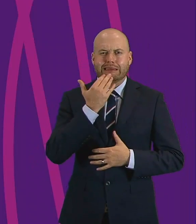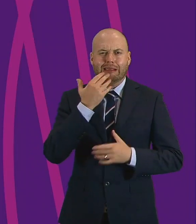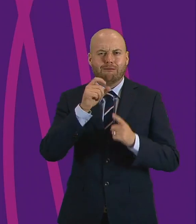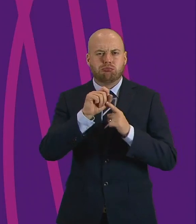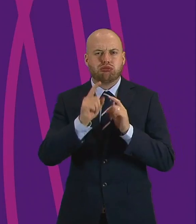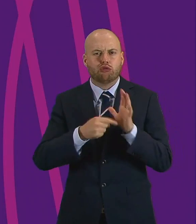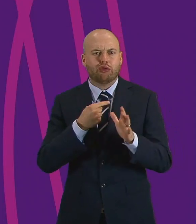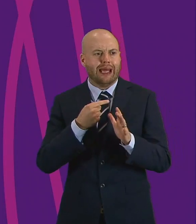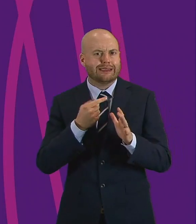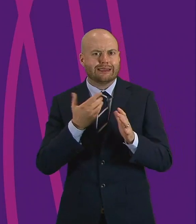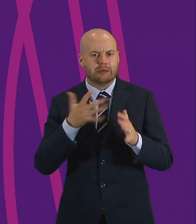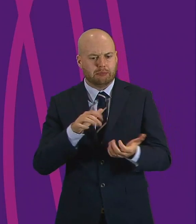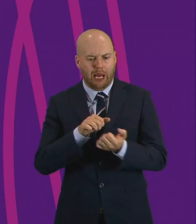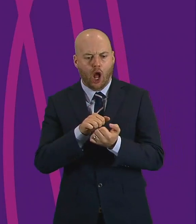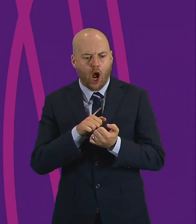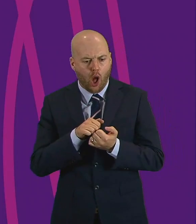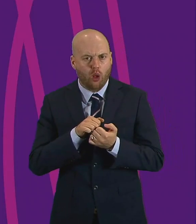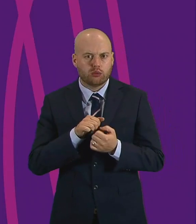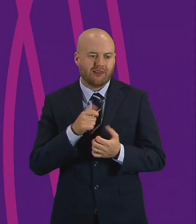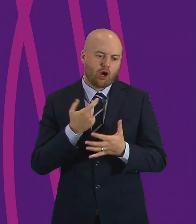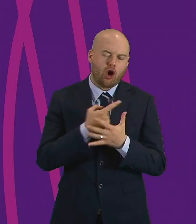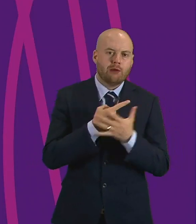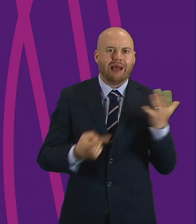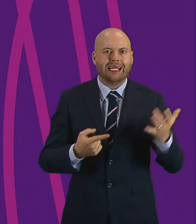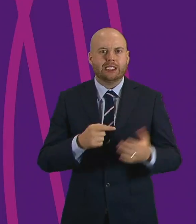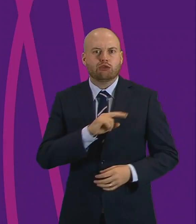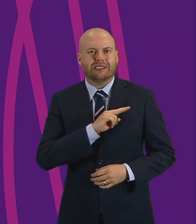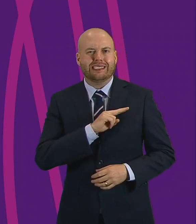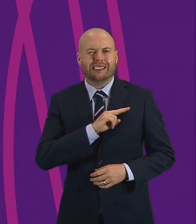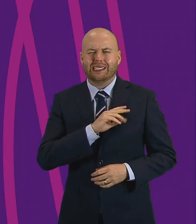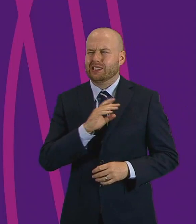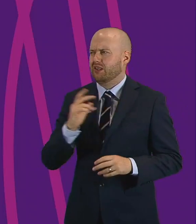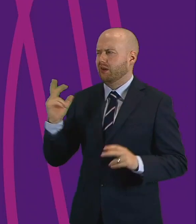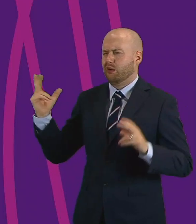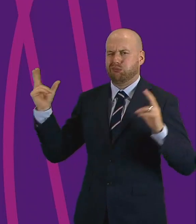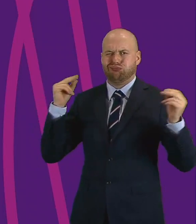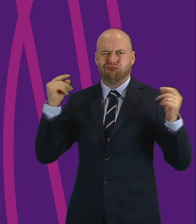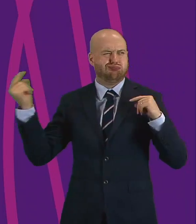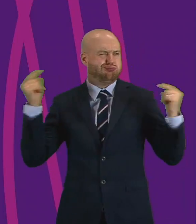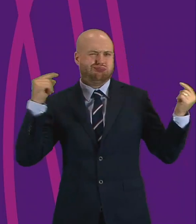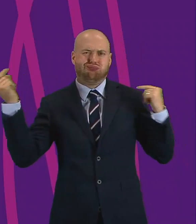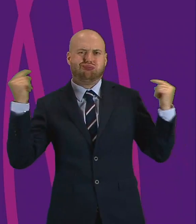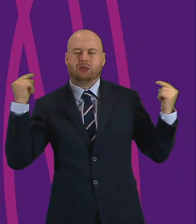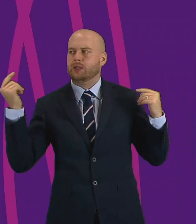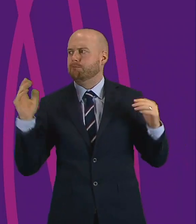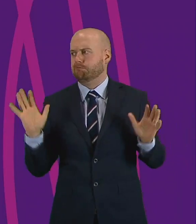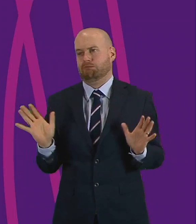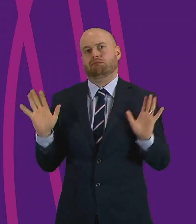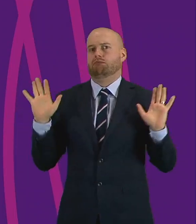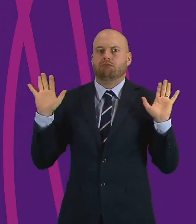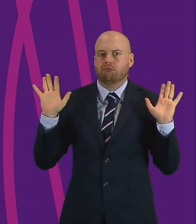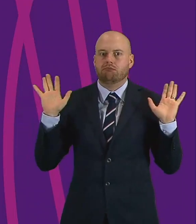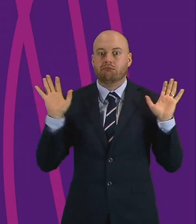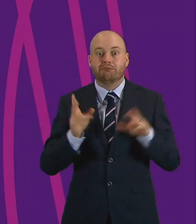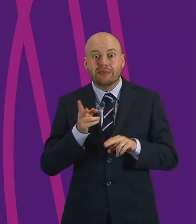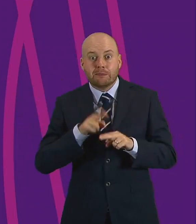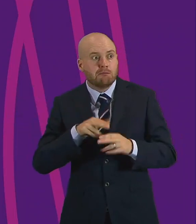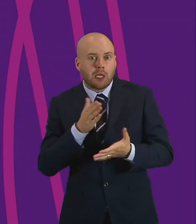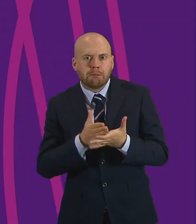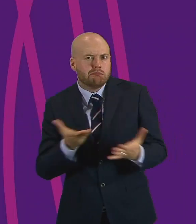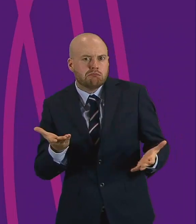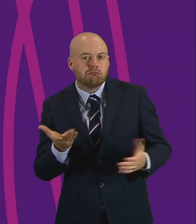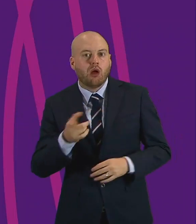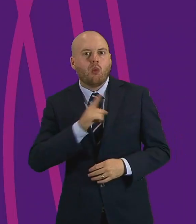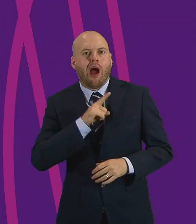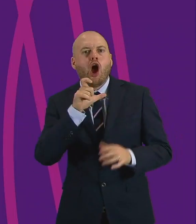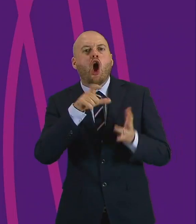reasons, and there are plenty of powers. If that is the case, then why is it then that COSLA